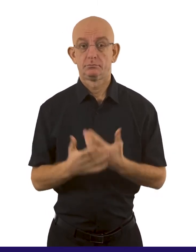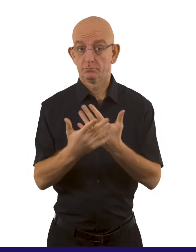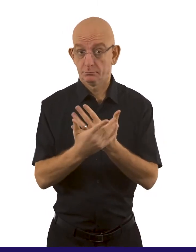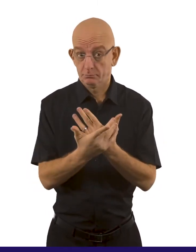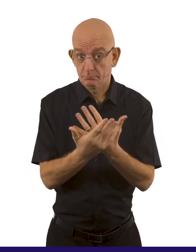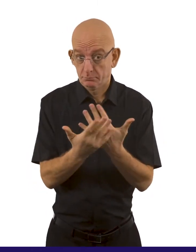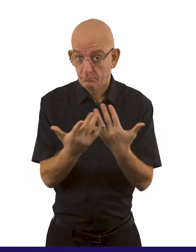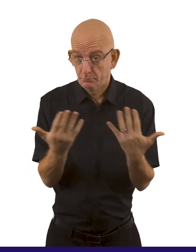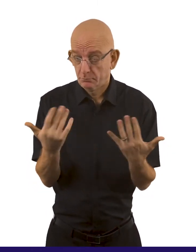A lot.